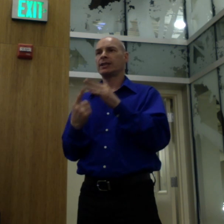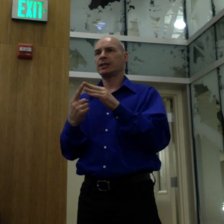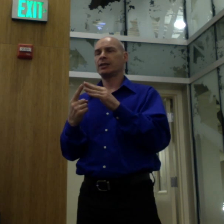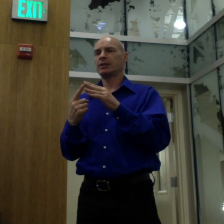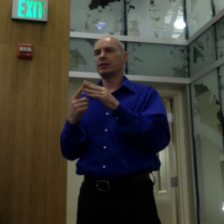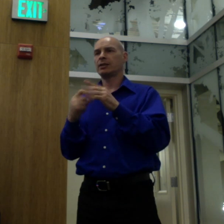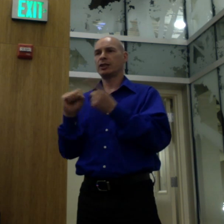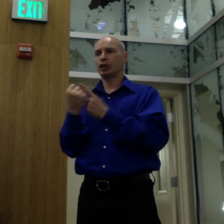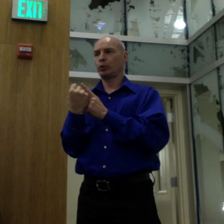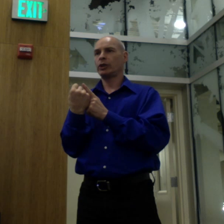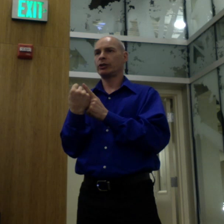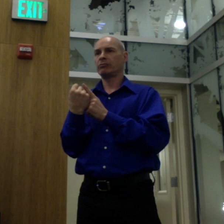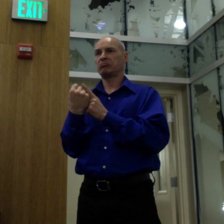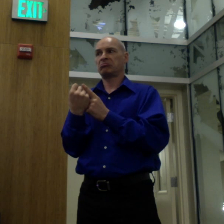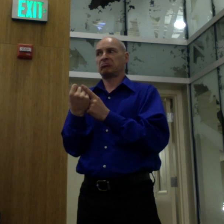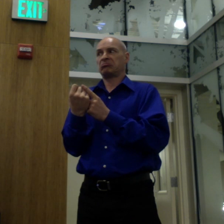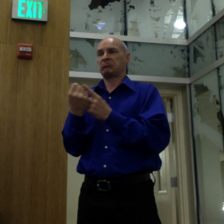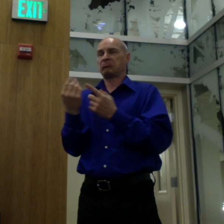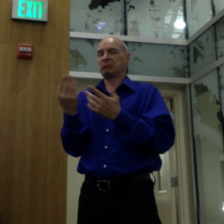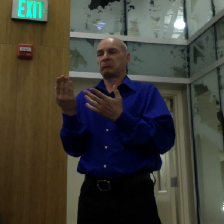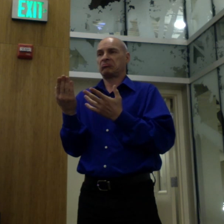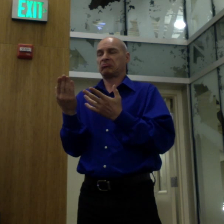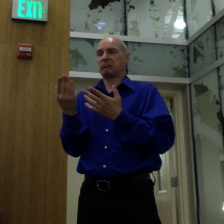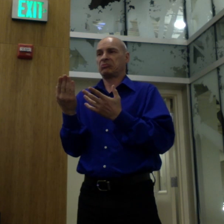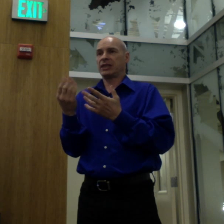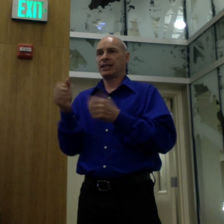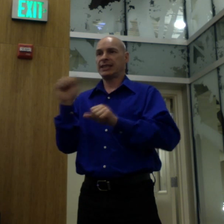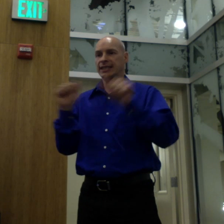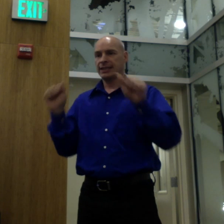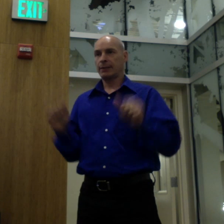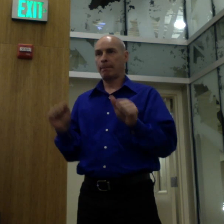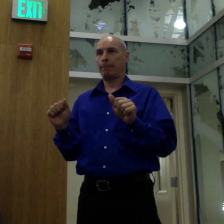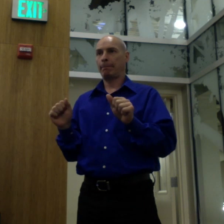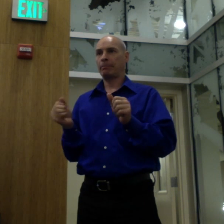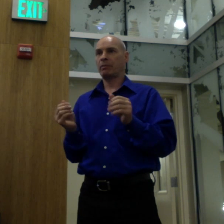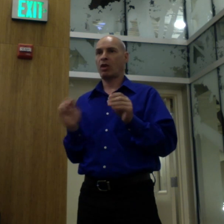times when everything is so overloaded, the system is so overloaded.